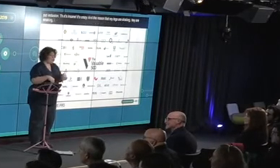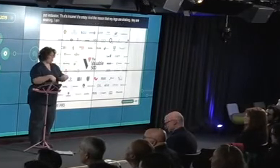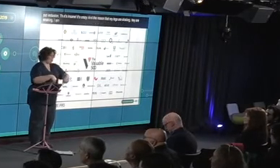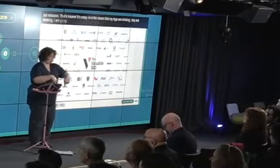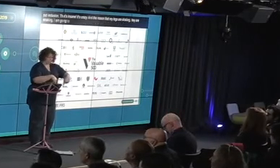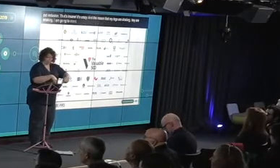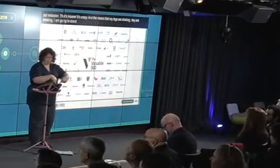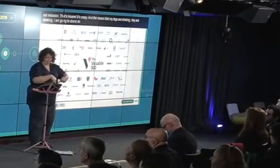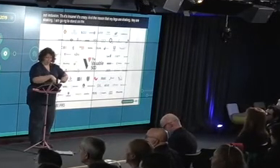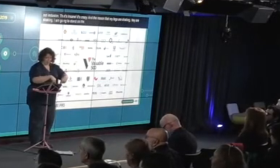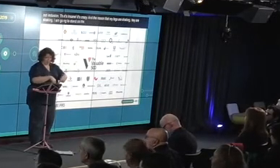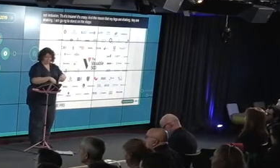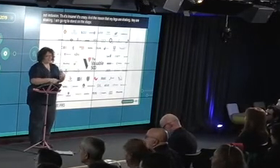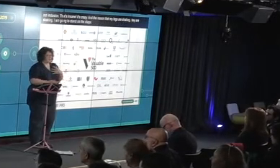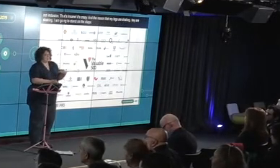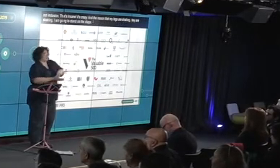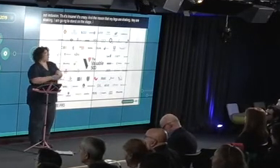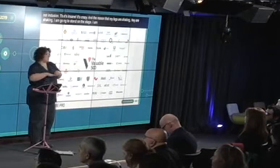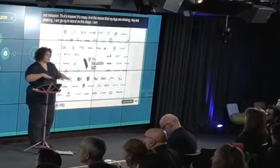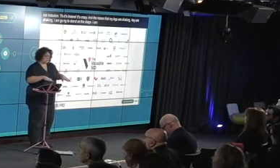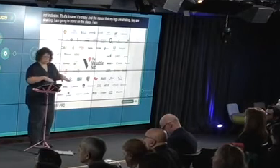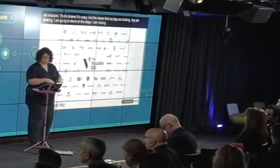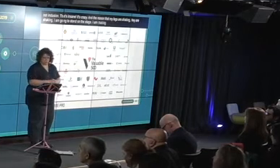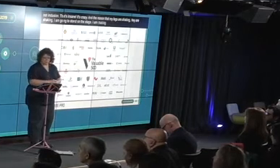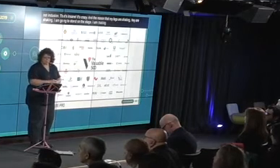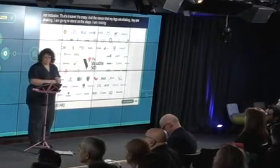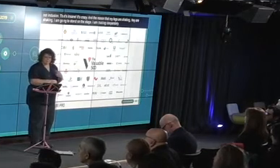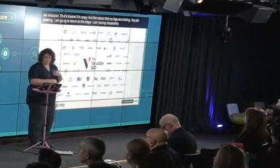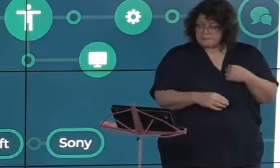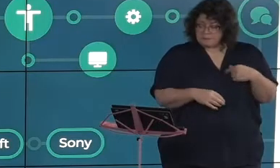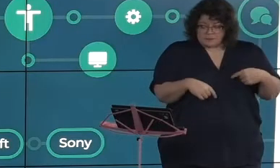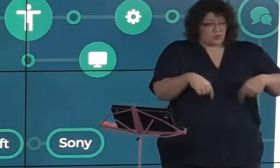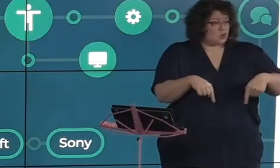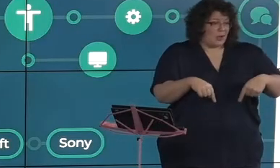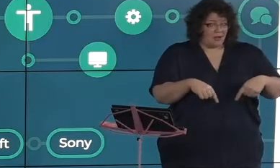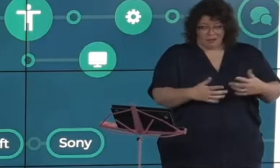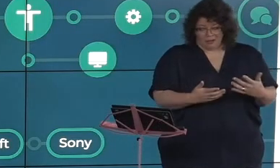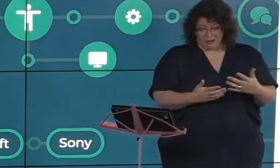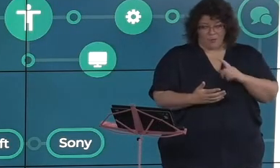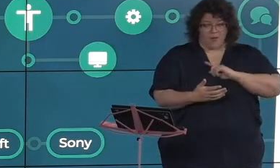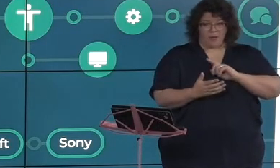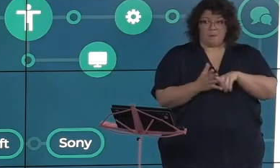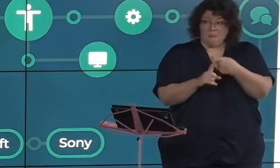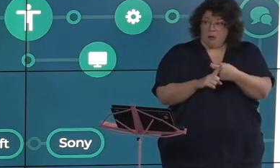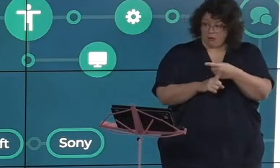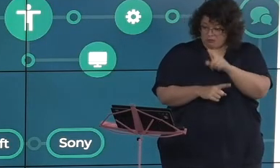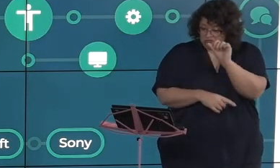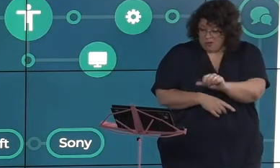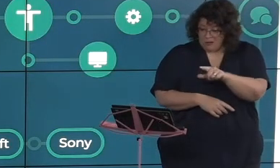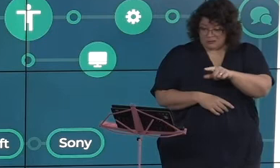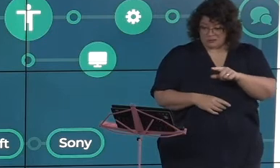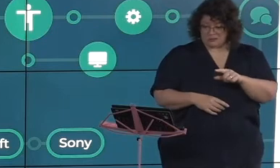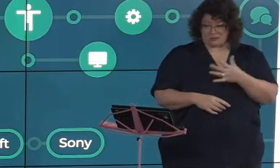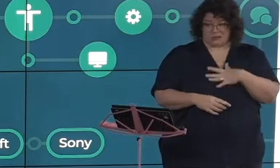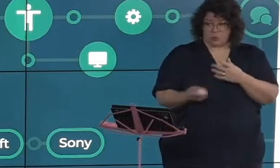shaking desperately because Mark's right. I didn't want to come and speak here today because I